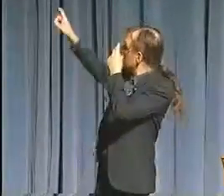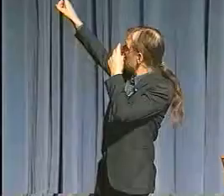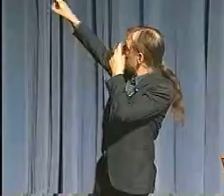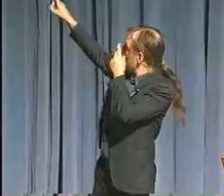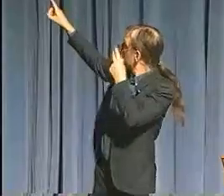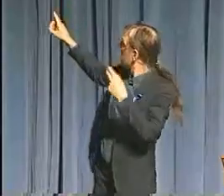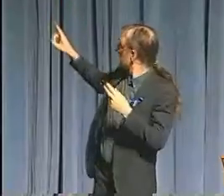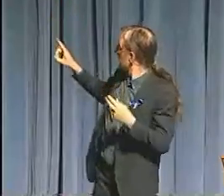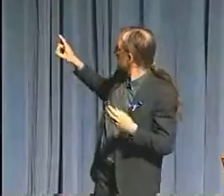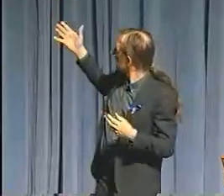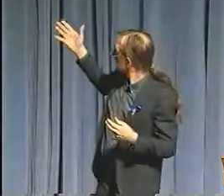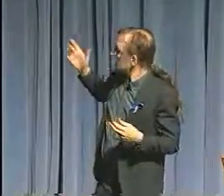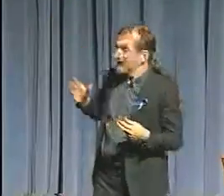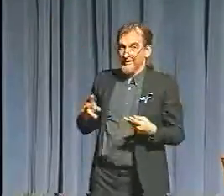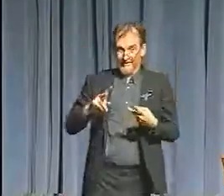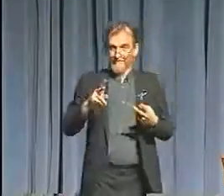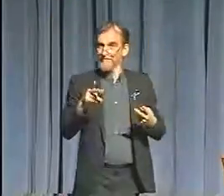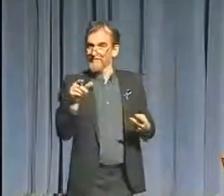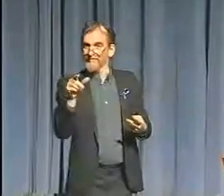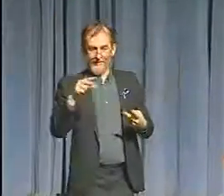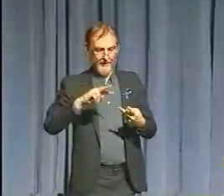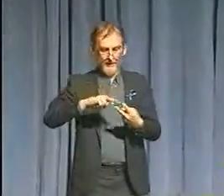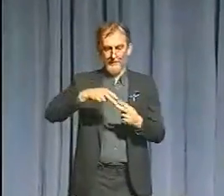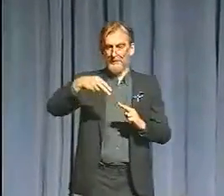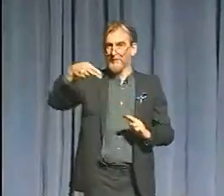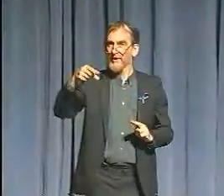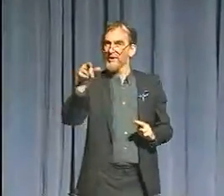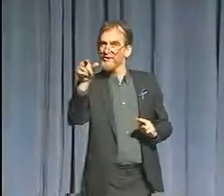It leads me back to the issue of spirituality.